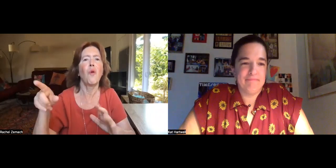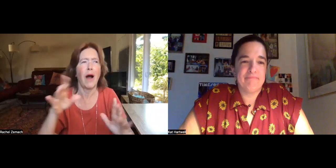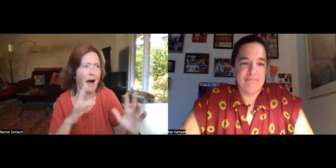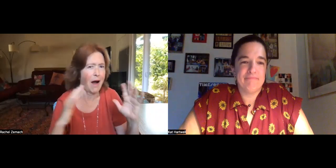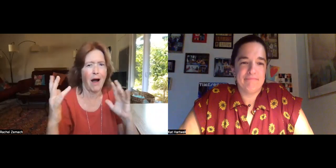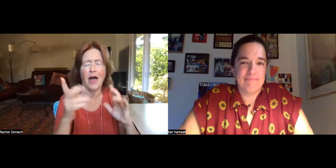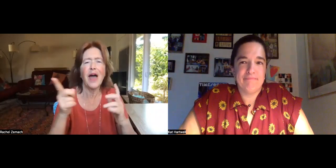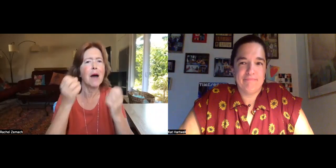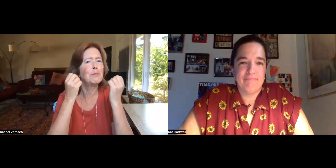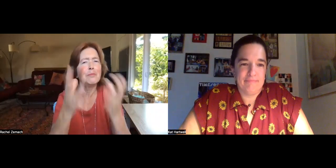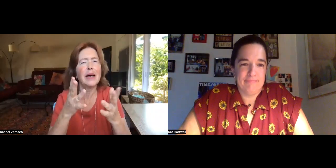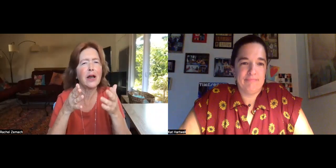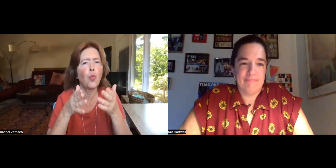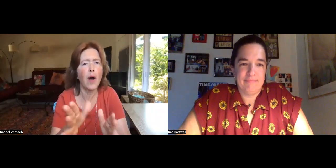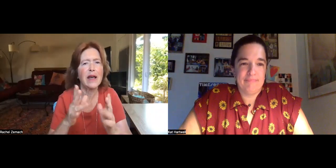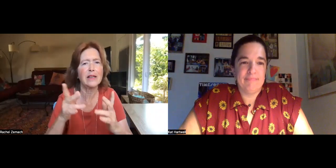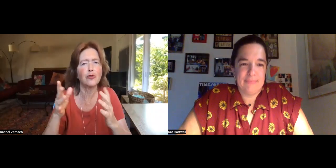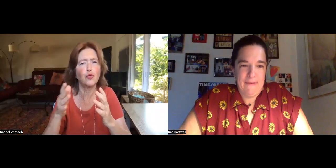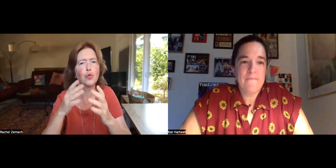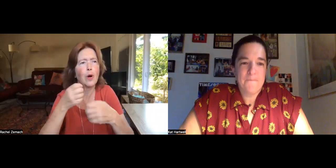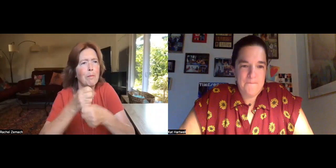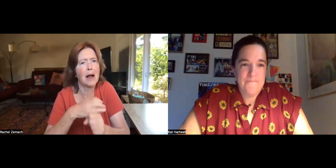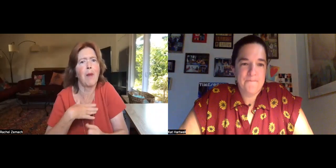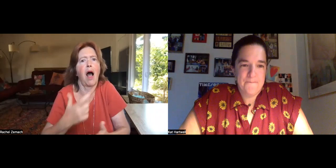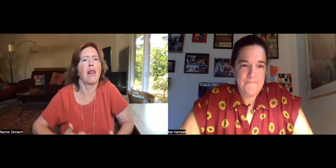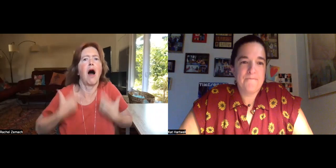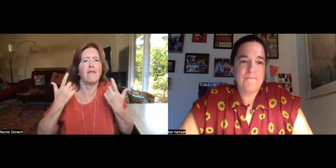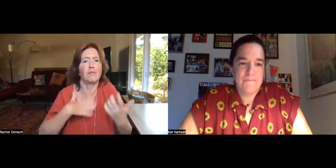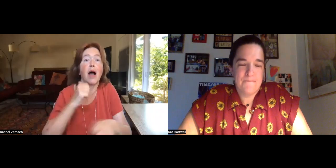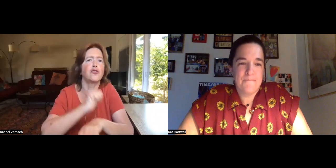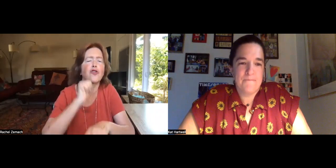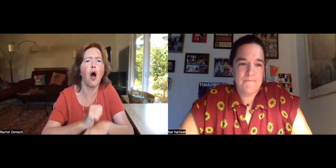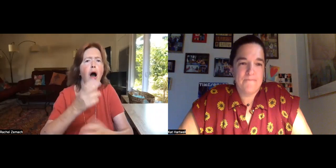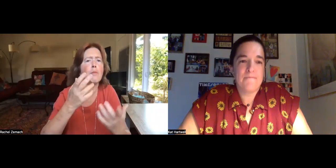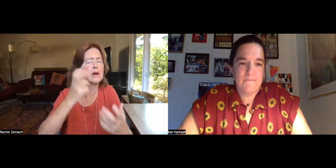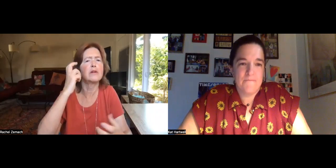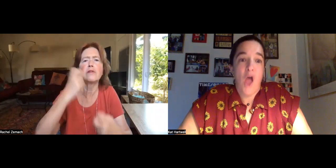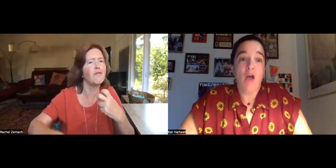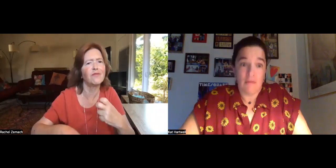So they have many ways to make my life, my job tough.